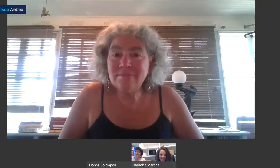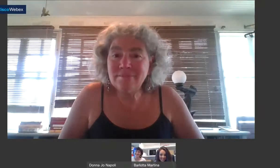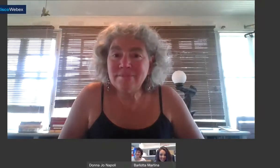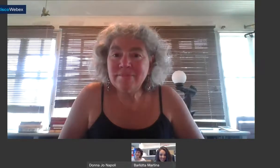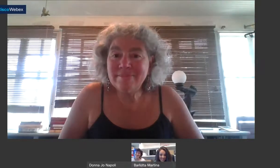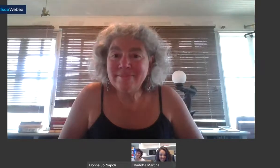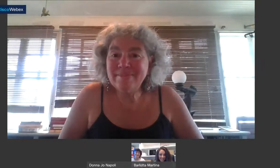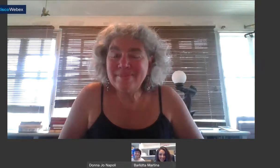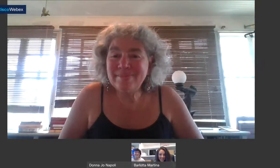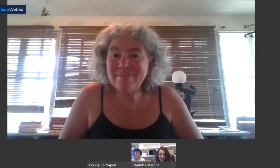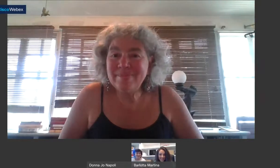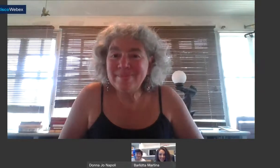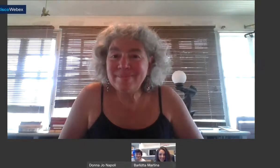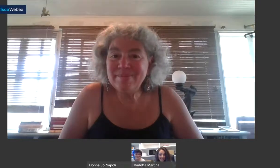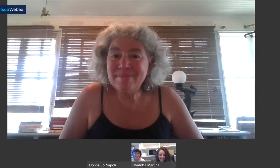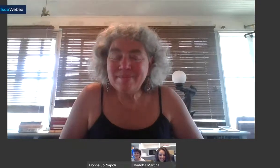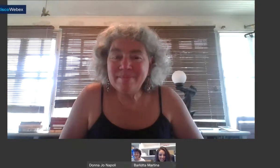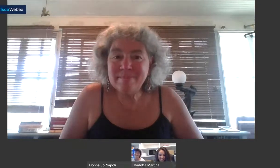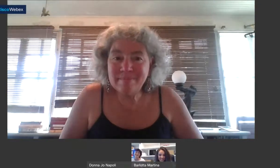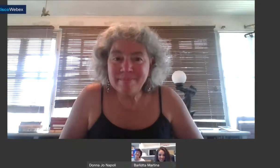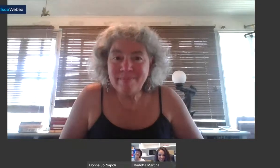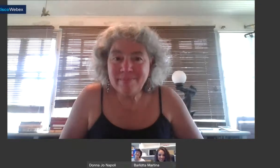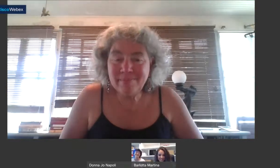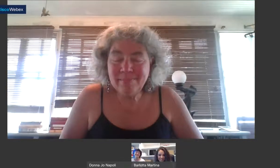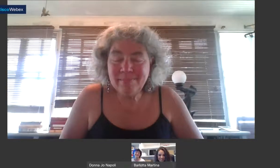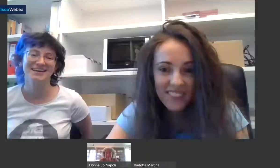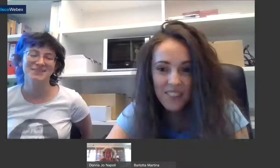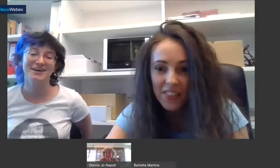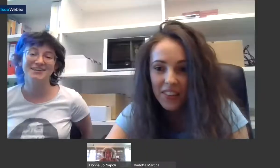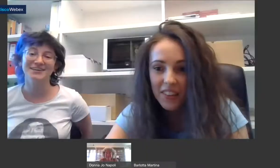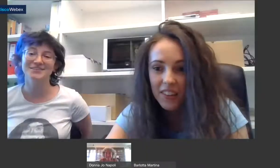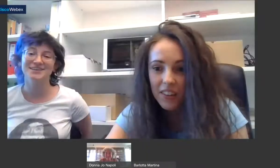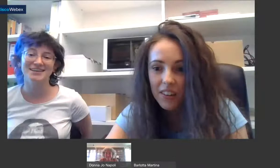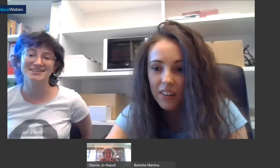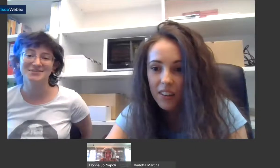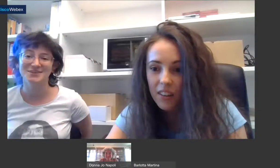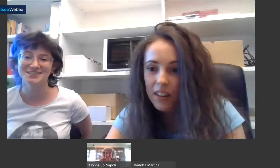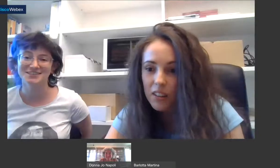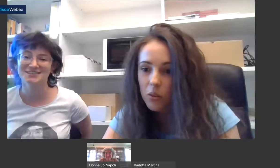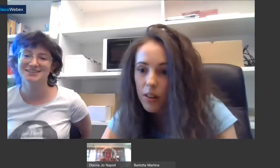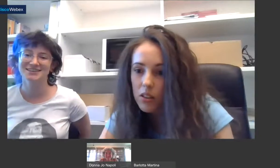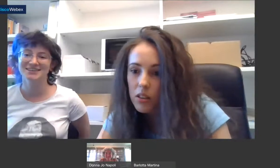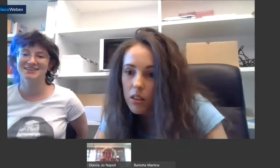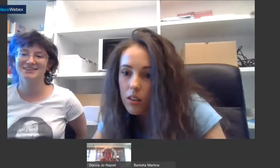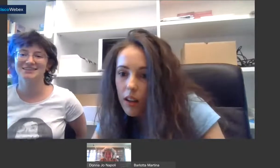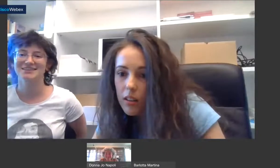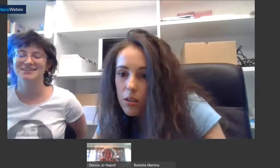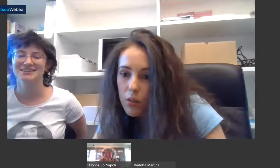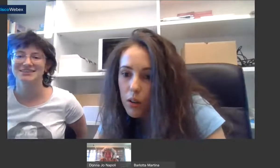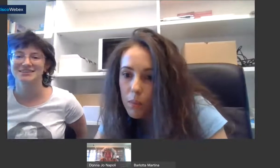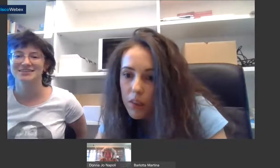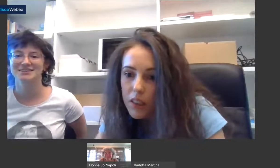It's no problem. Thank you for the answer. Anyways, it was really interesting. We get now the last question. Last question, and it's from